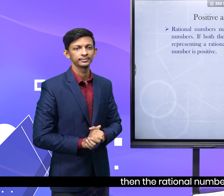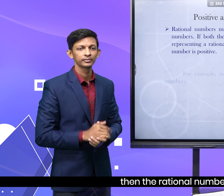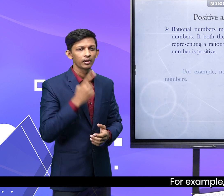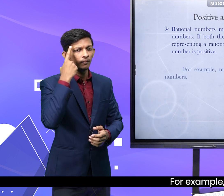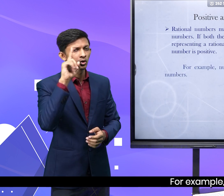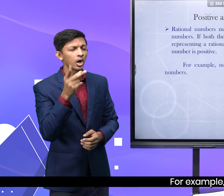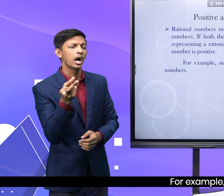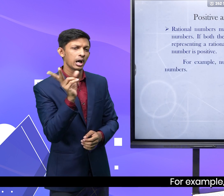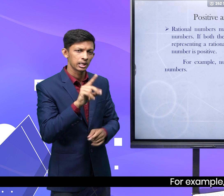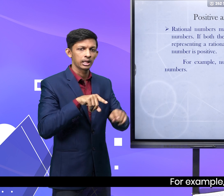For example,